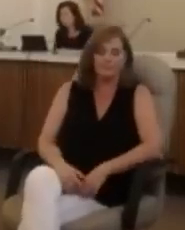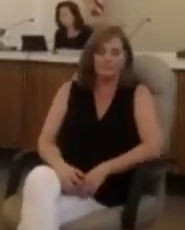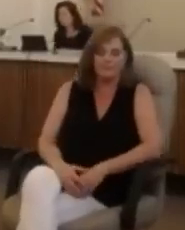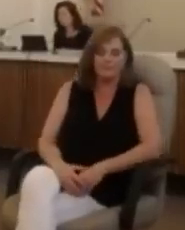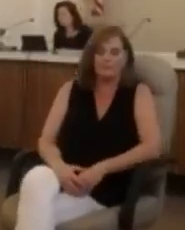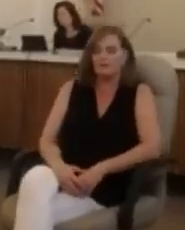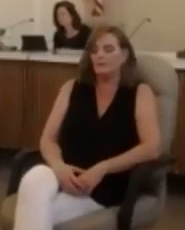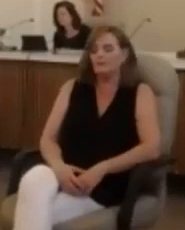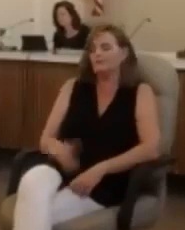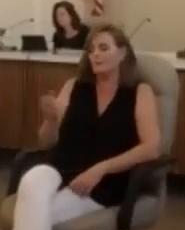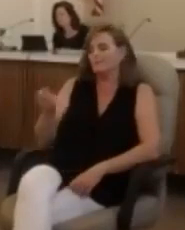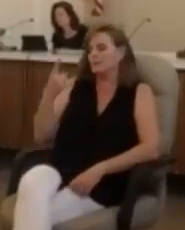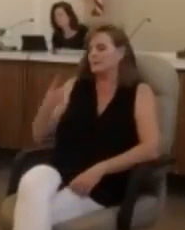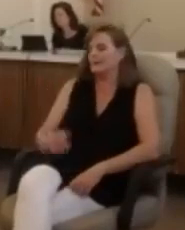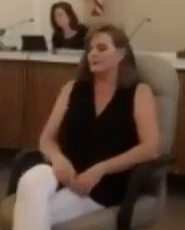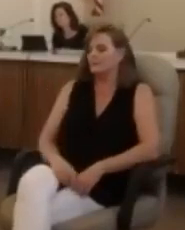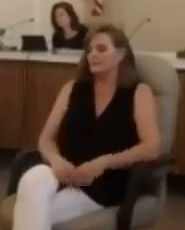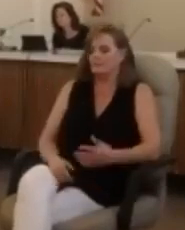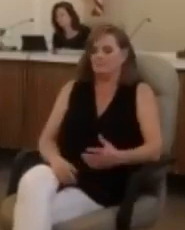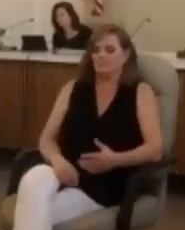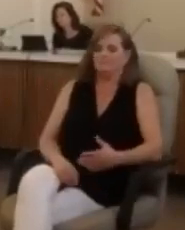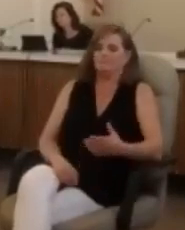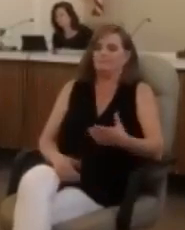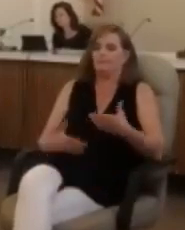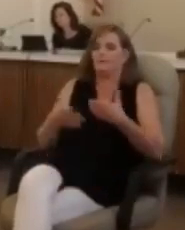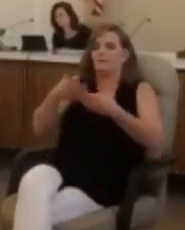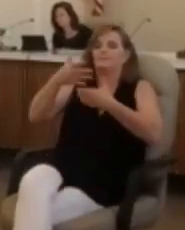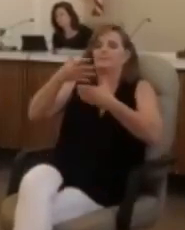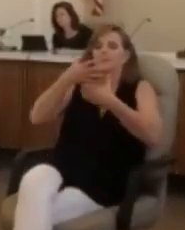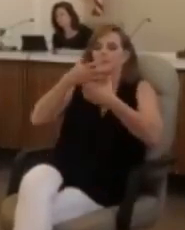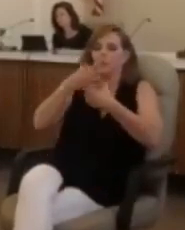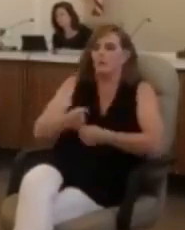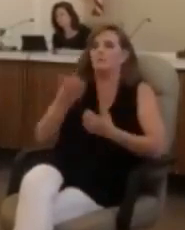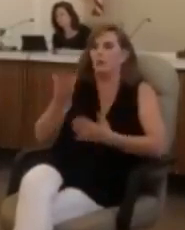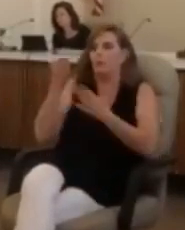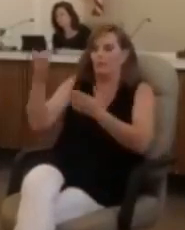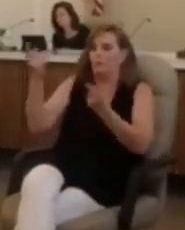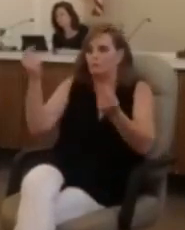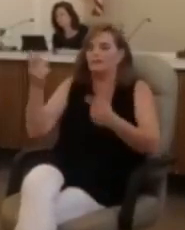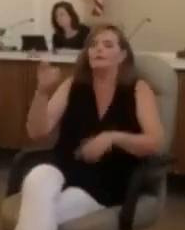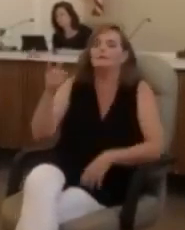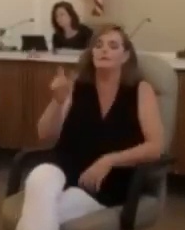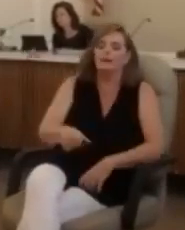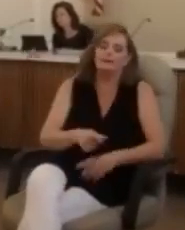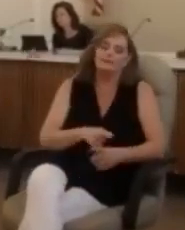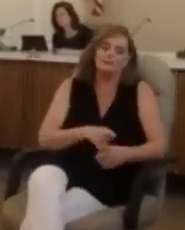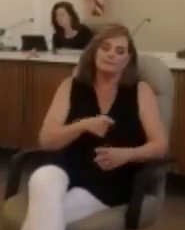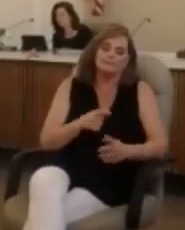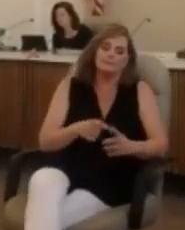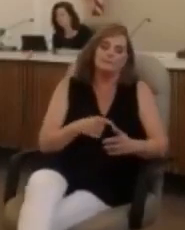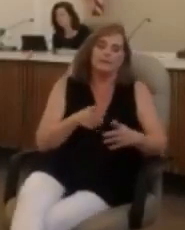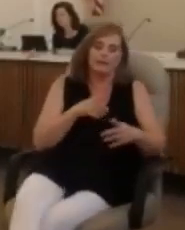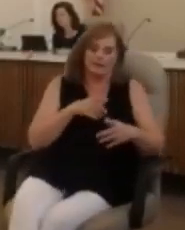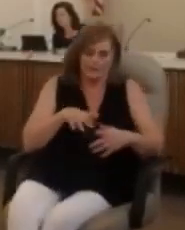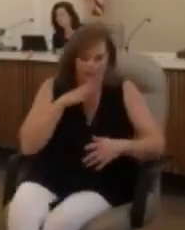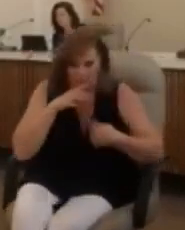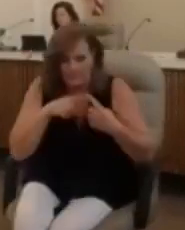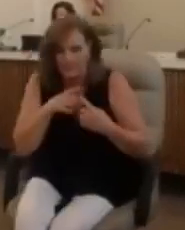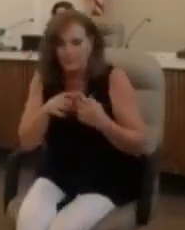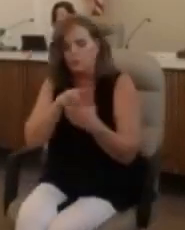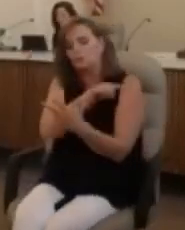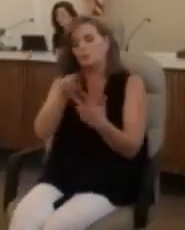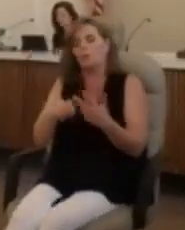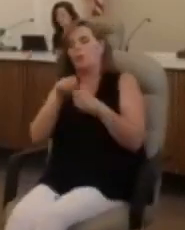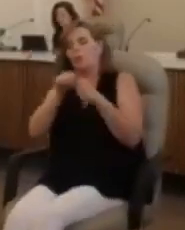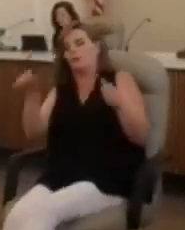Yeah, so basically, I mean, just in a nutshell, what the resolution says, it dictates those three areas, which I already read to you, the agricultural, private